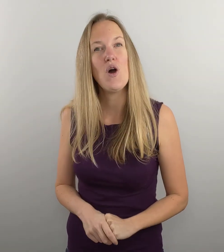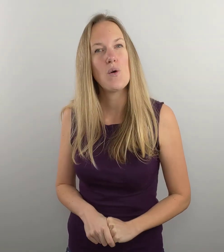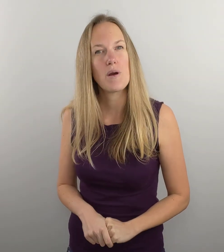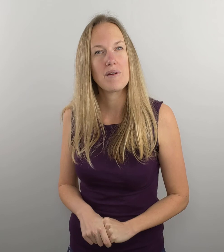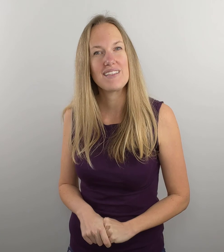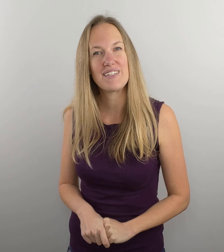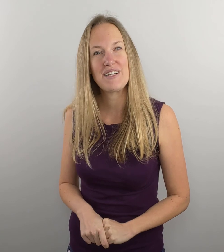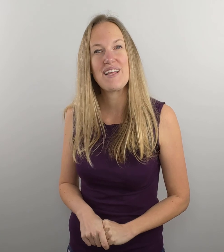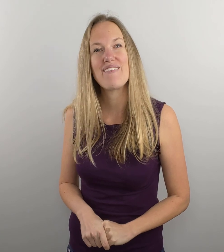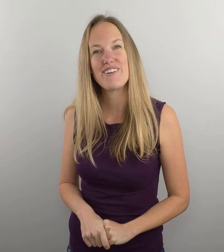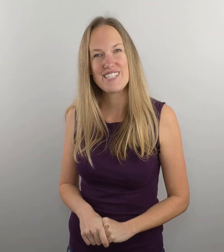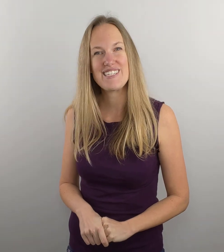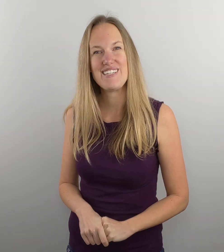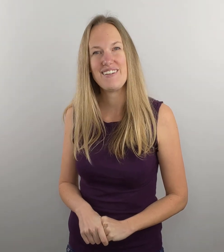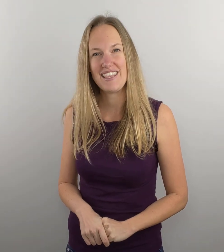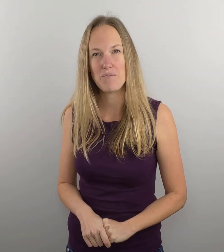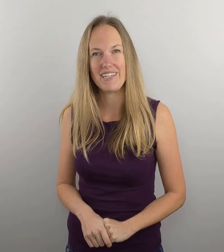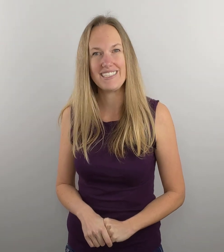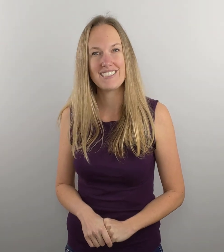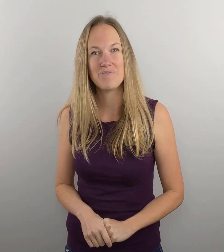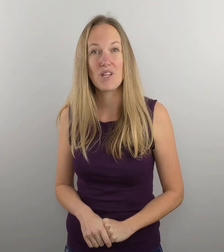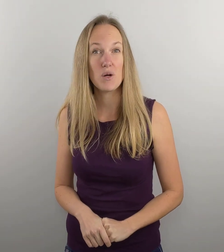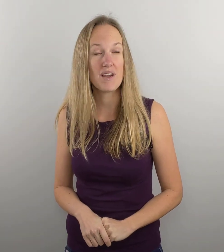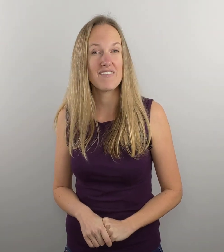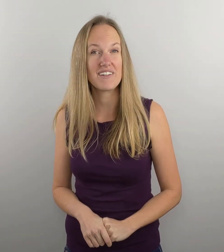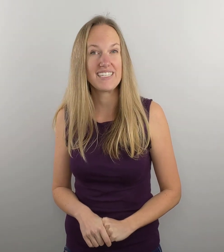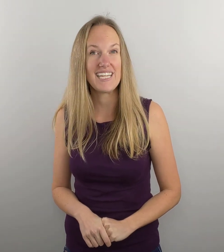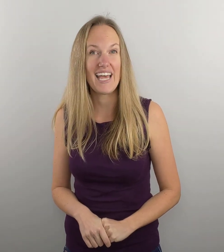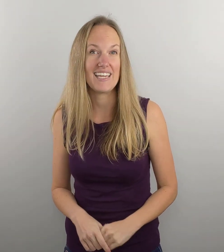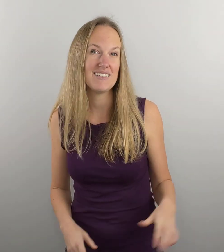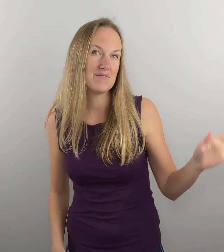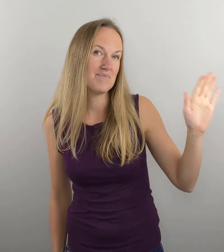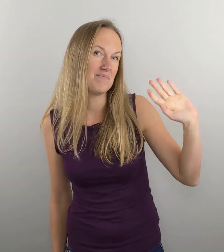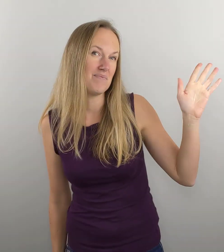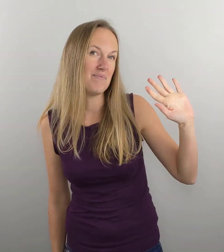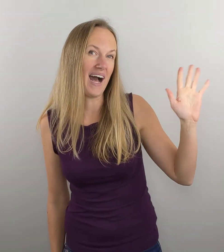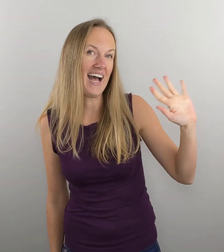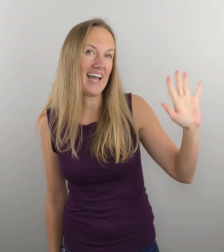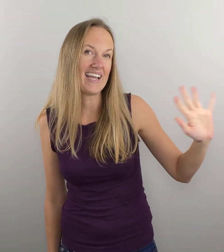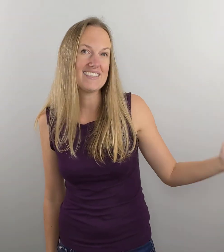where we learn verse 2 and the bridge. Hope you're having a great day. Bye.